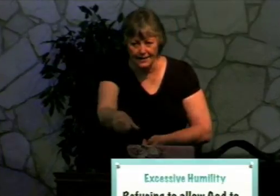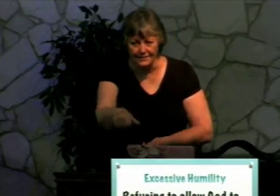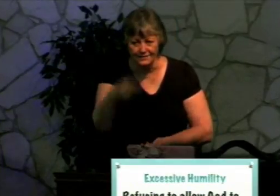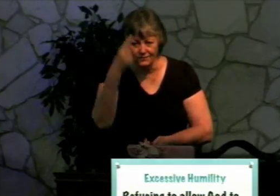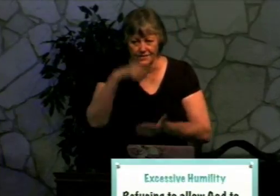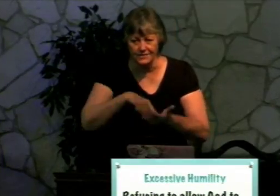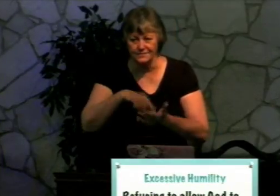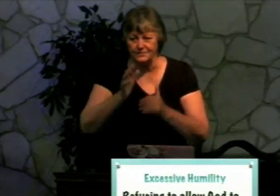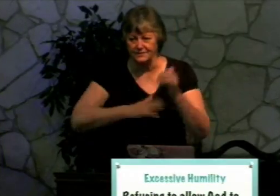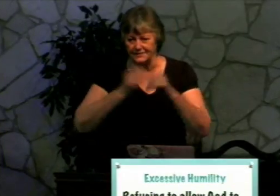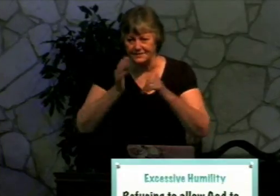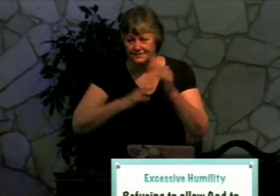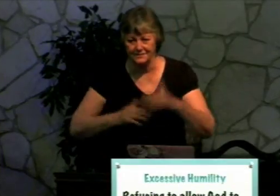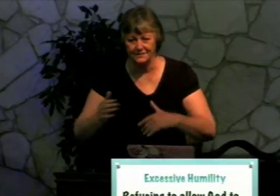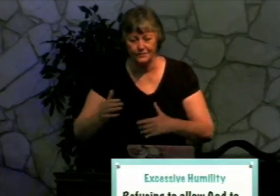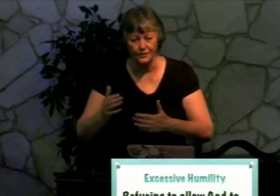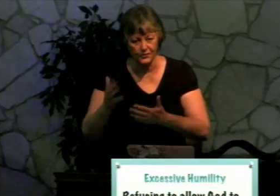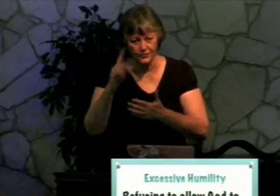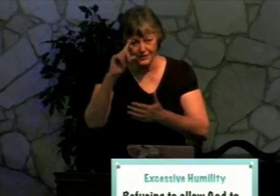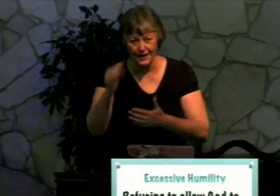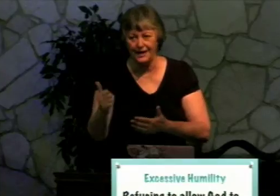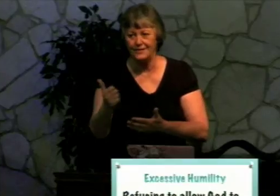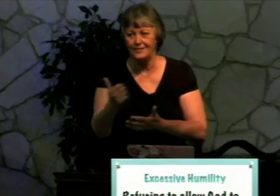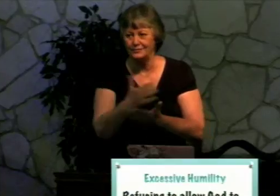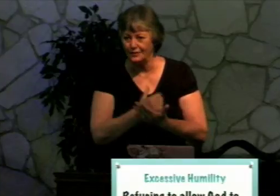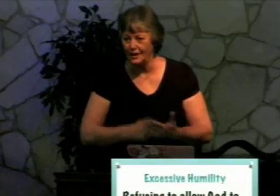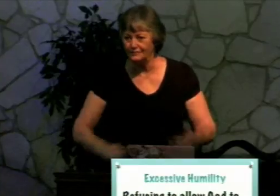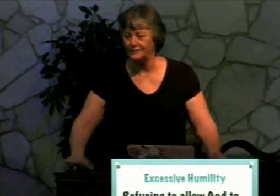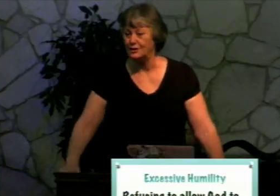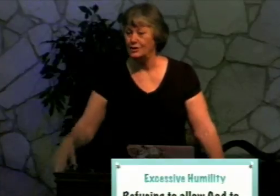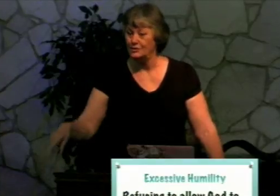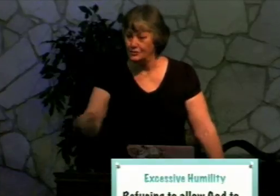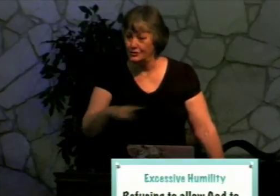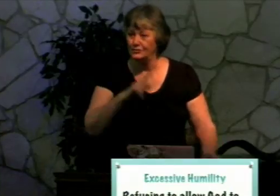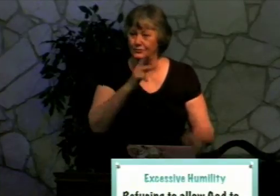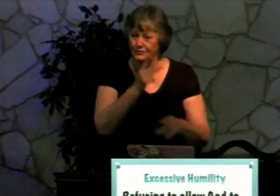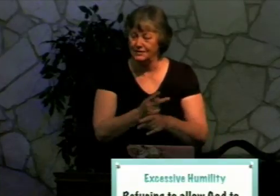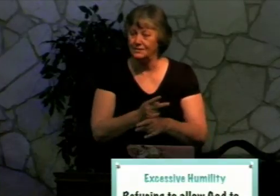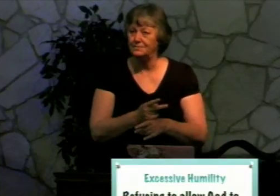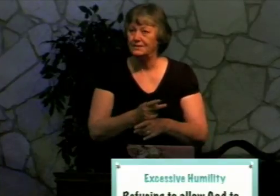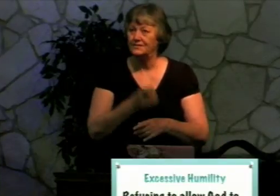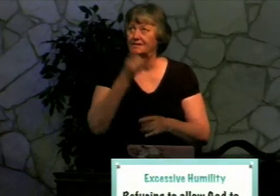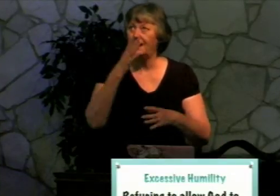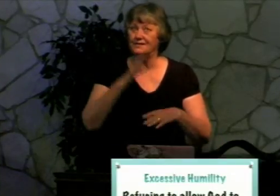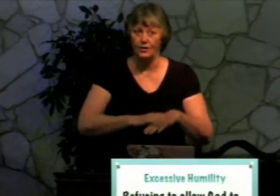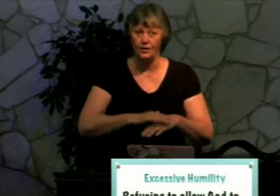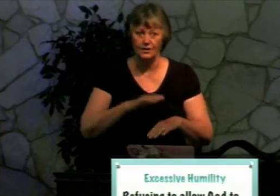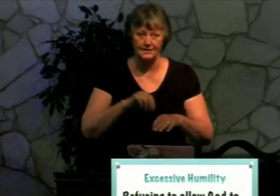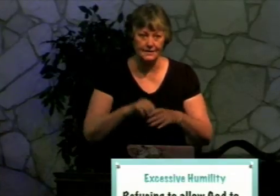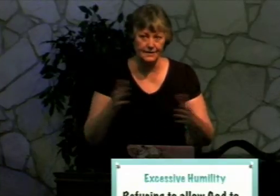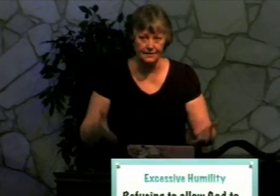paid for this building with your tithe and your offering. You keep the lights on in here.